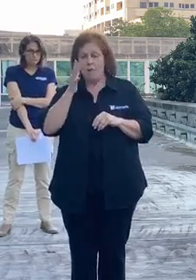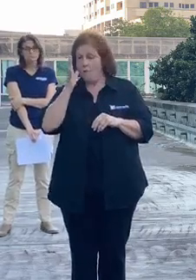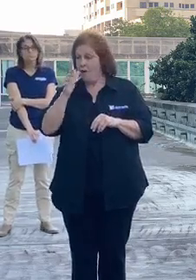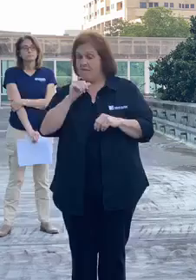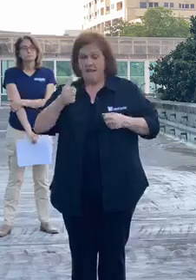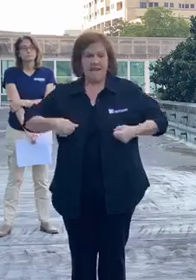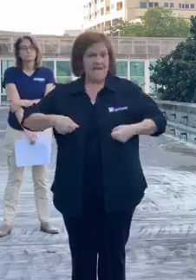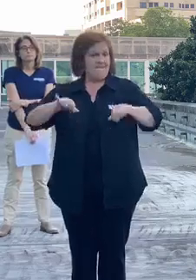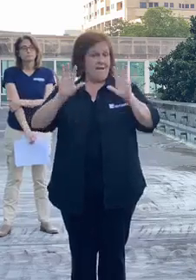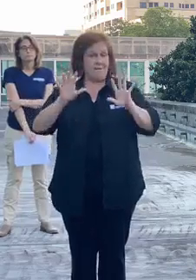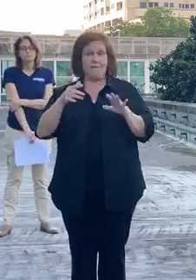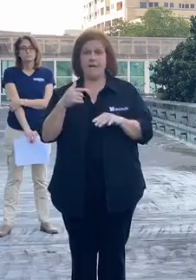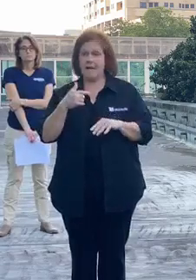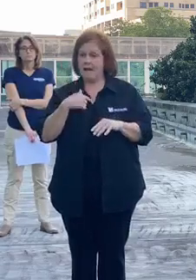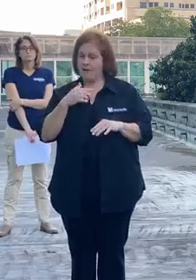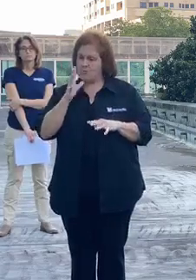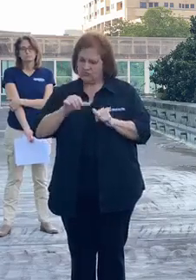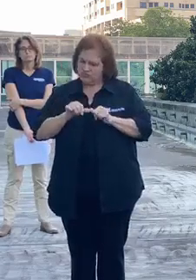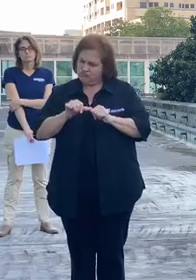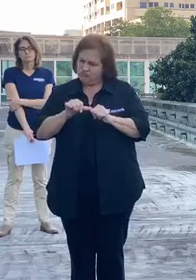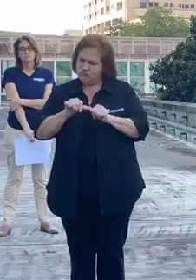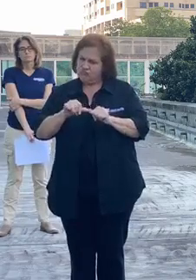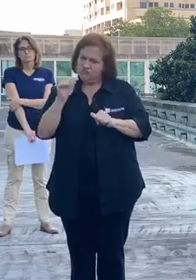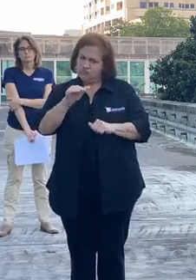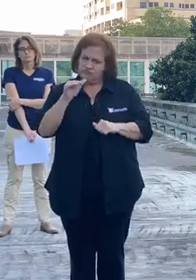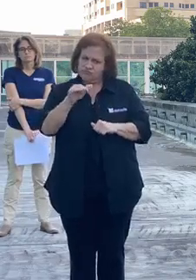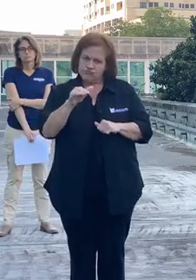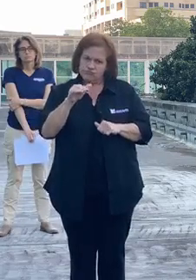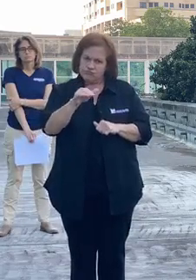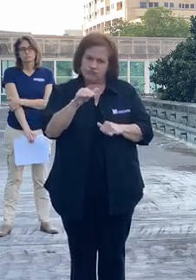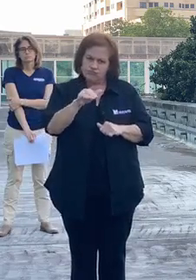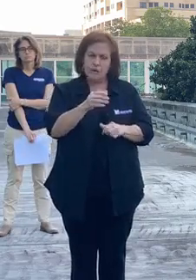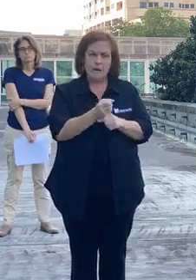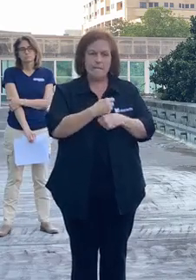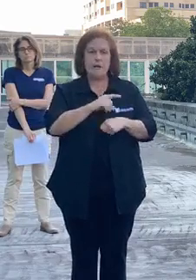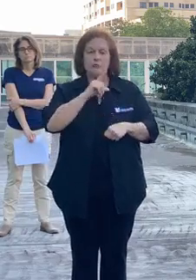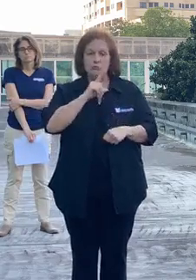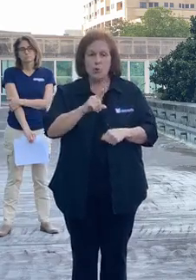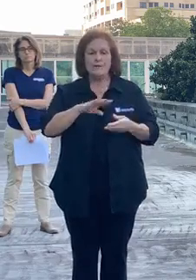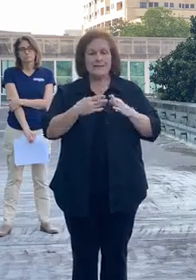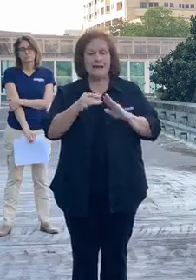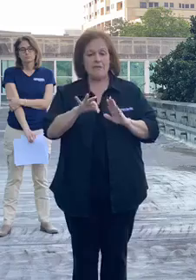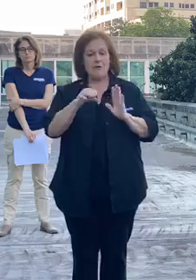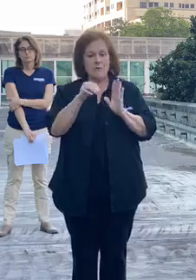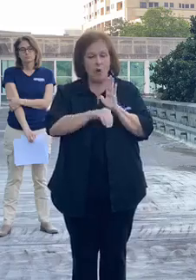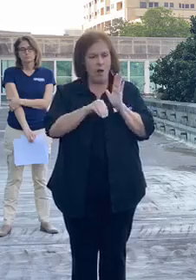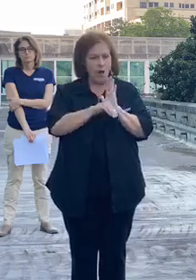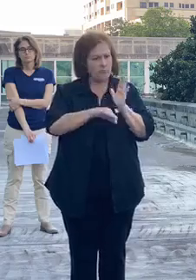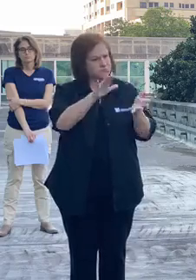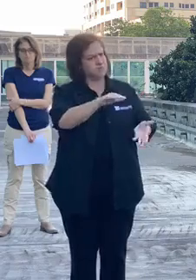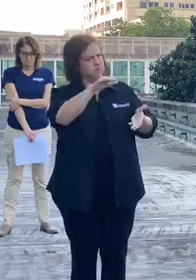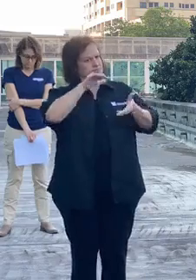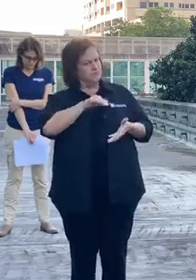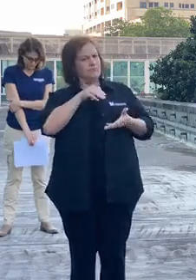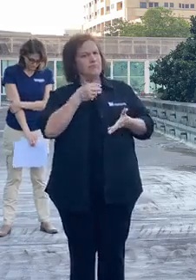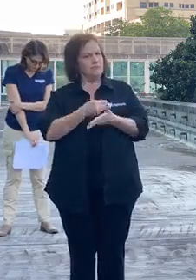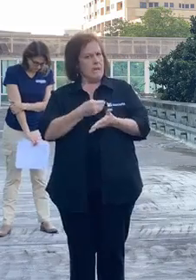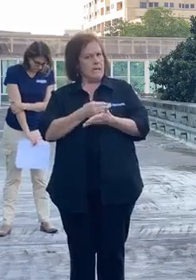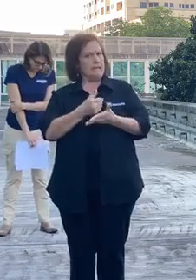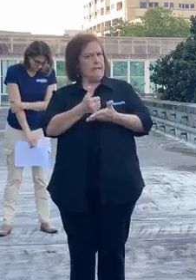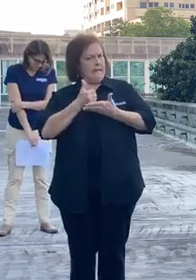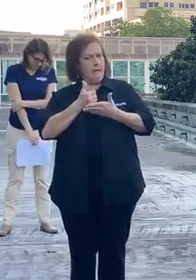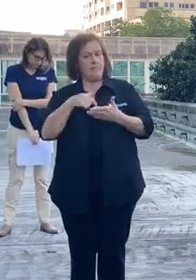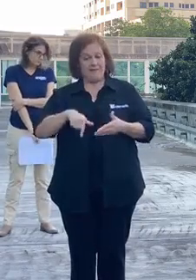up. We're going to be relentless in ensuring that the city of New Orleans gets her fair share based on